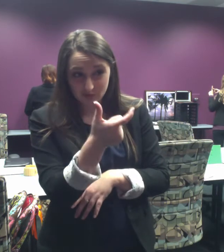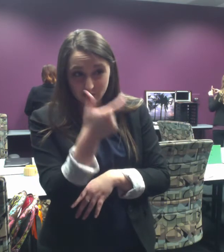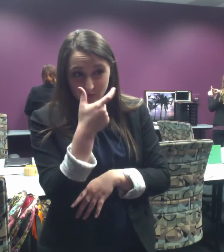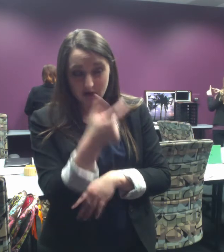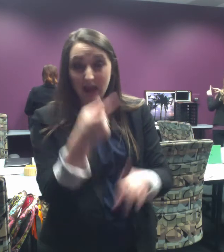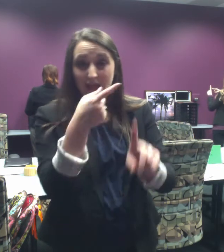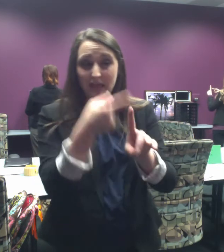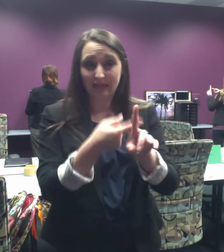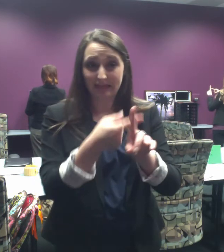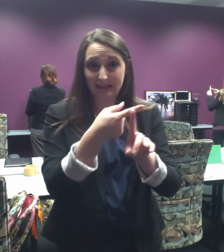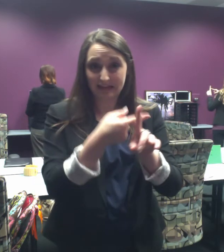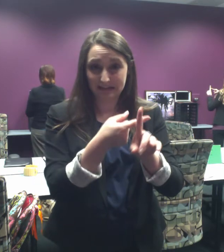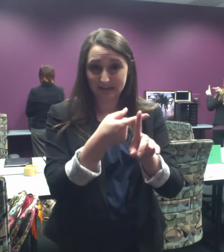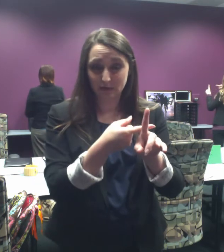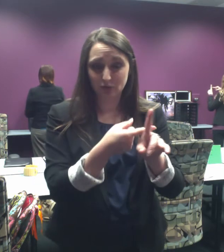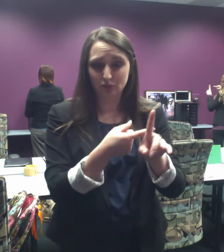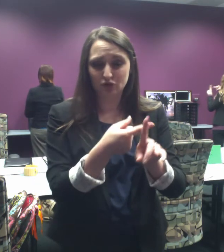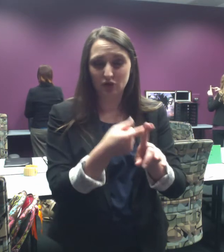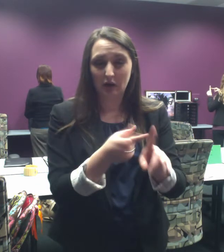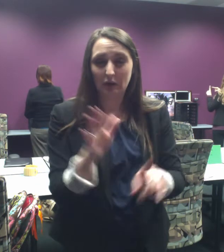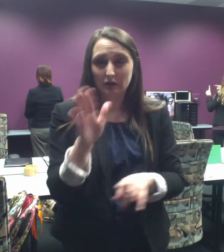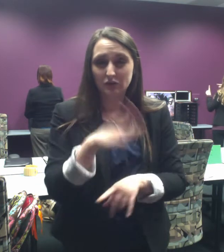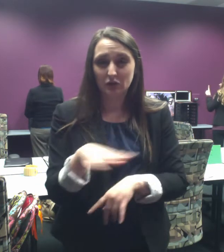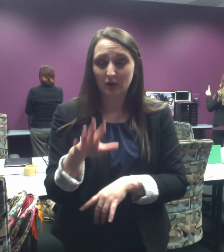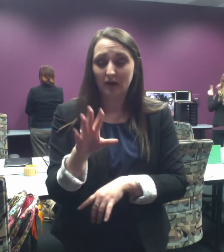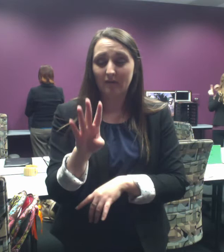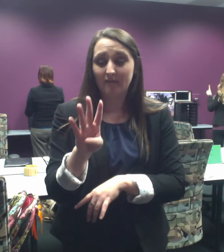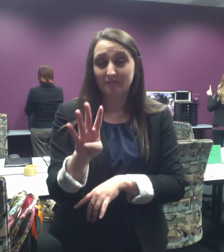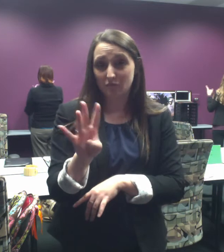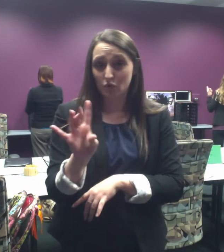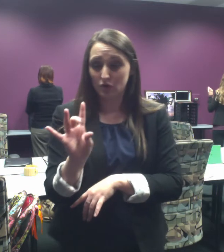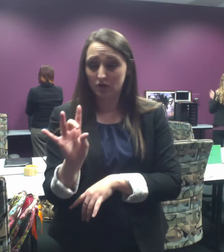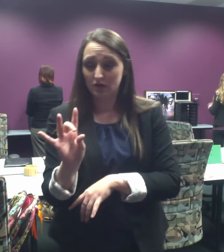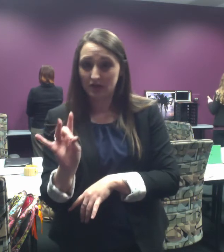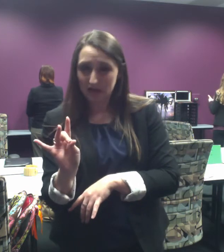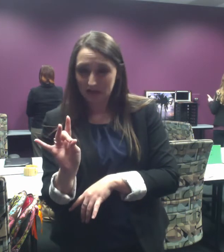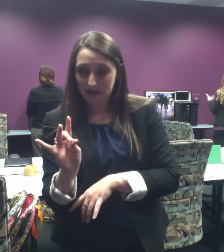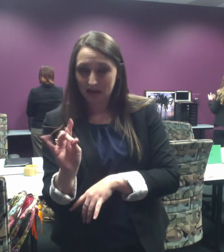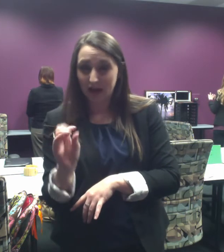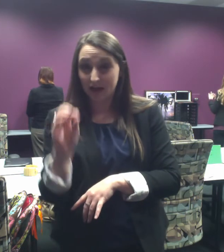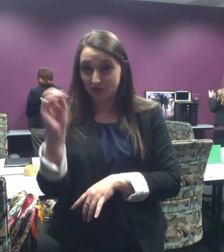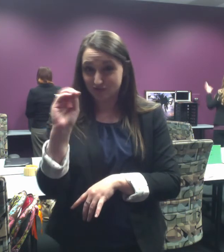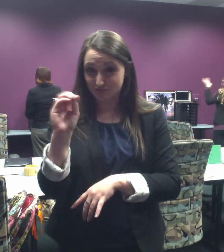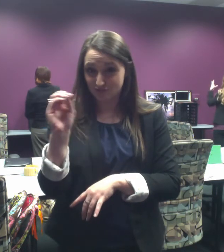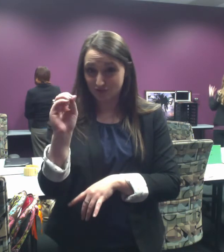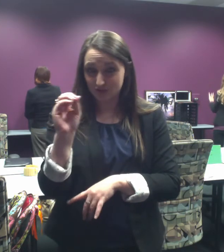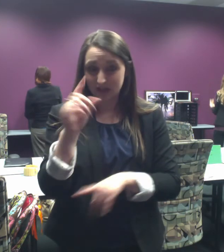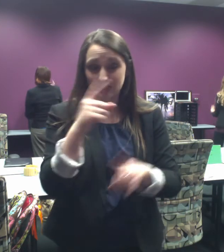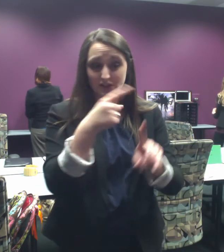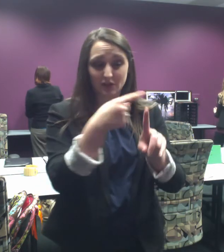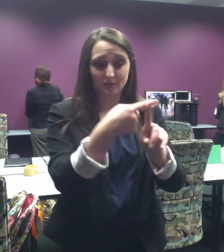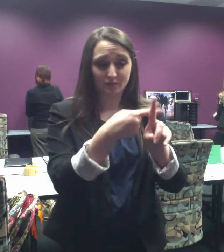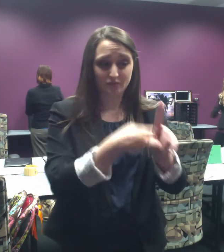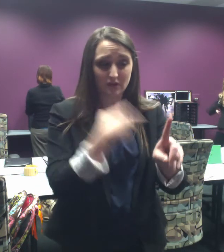That meant that if it got down to 48 degrees or 47 degrees or whatever last night, and I went tiptoeing